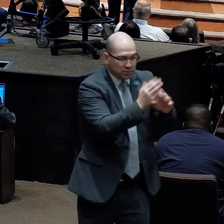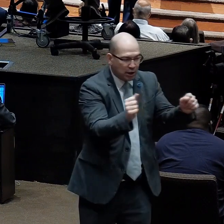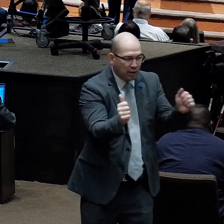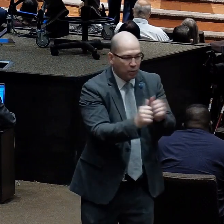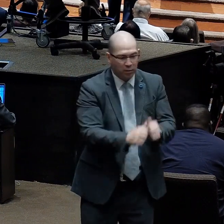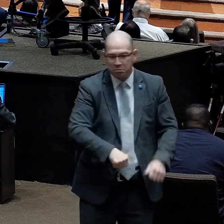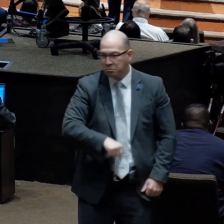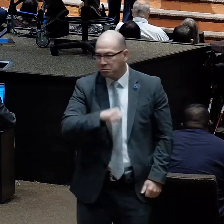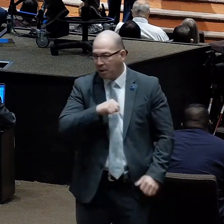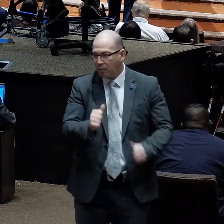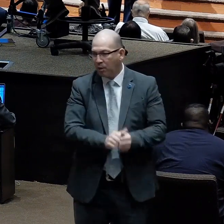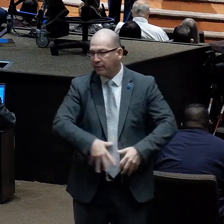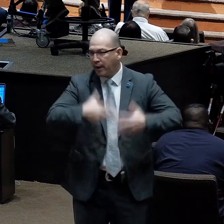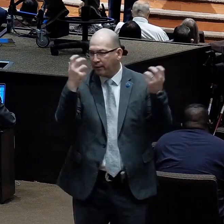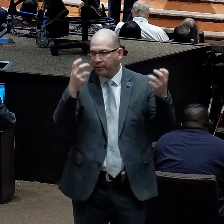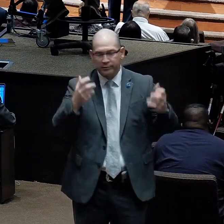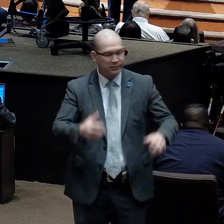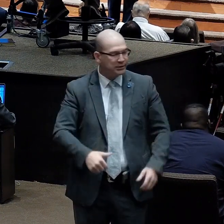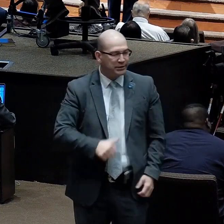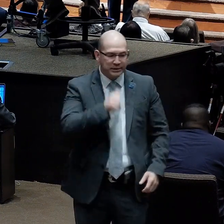That's not how it's going to happen.